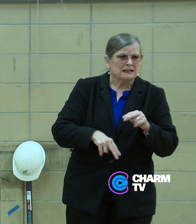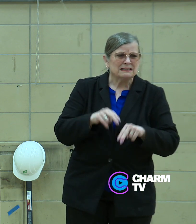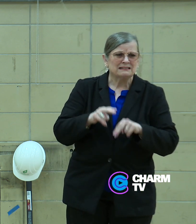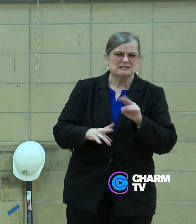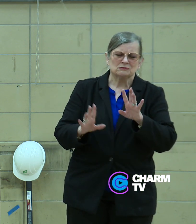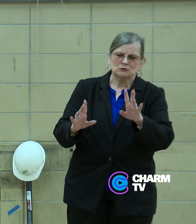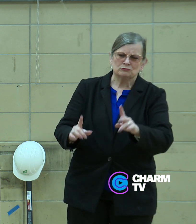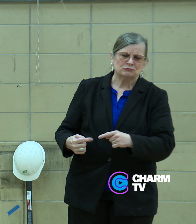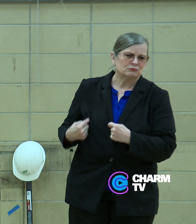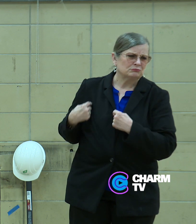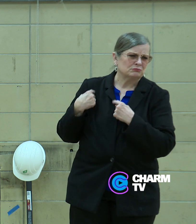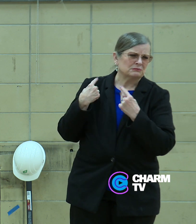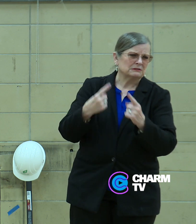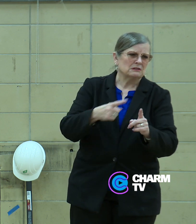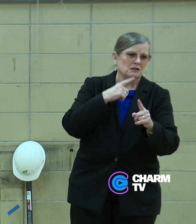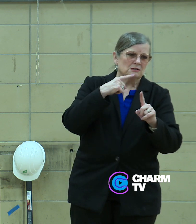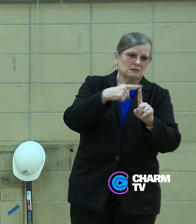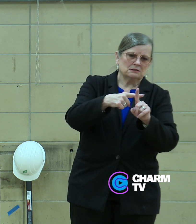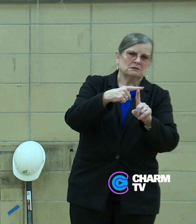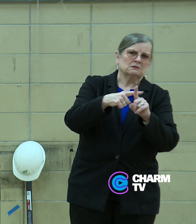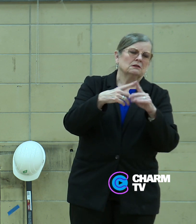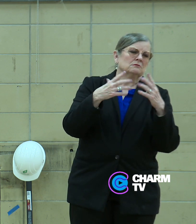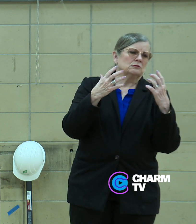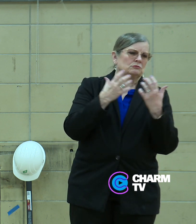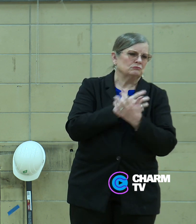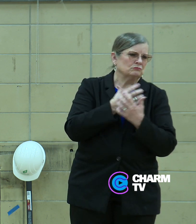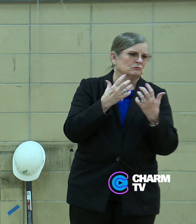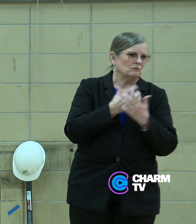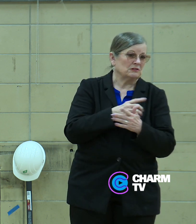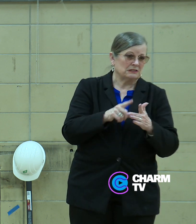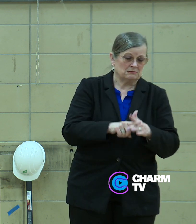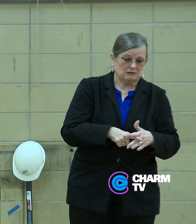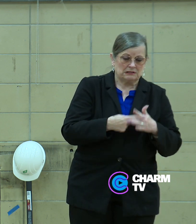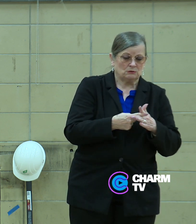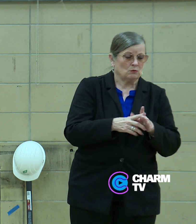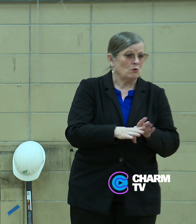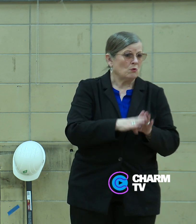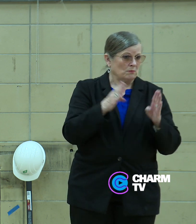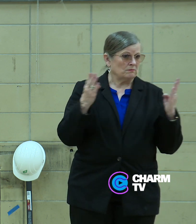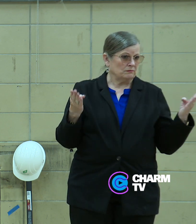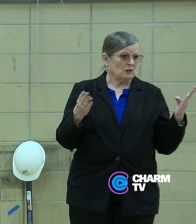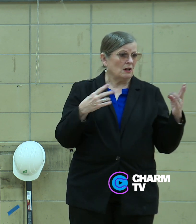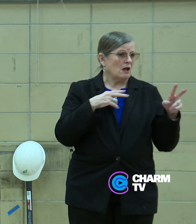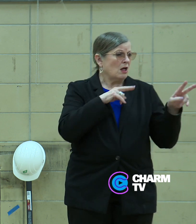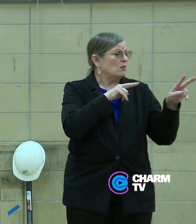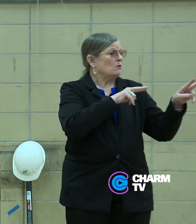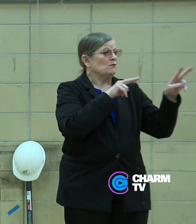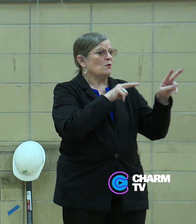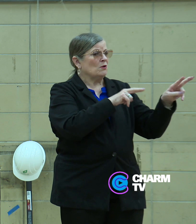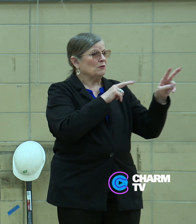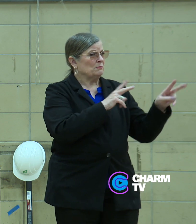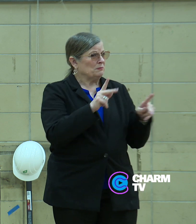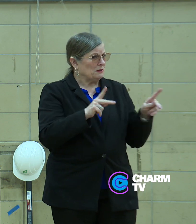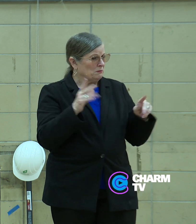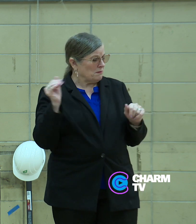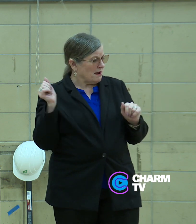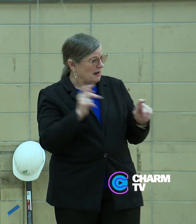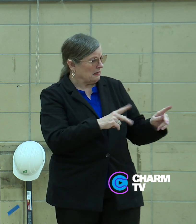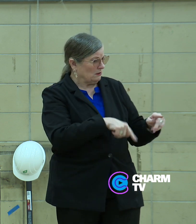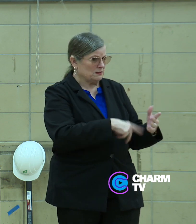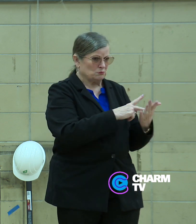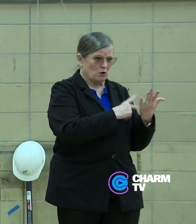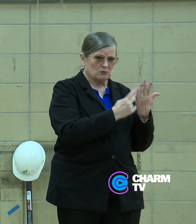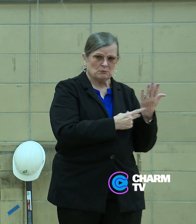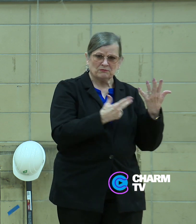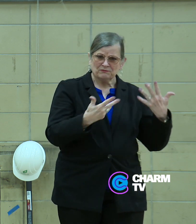true asset to our community since its opening. I look forward to returning to see the project upon its completion as we